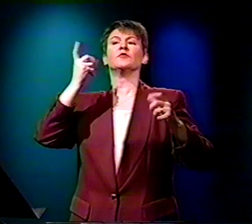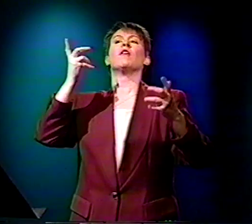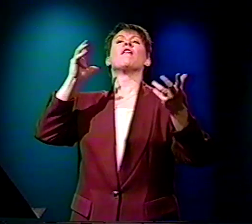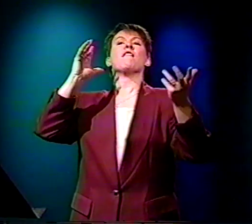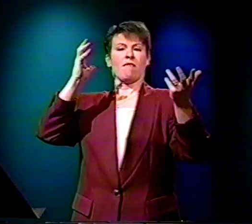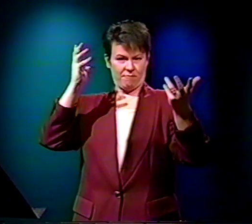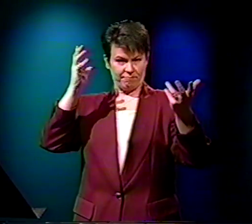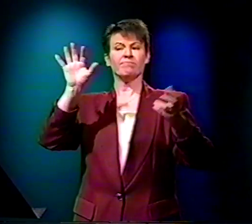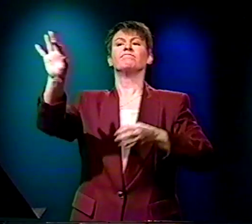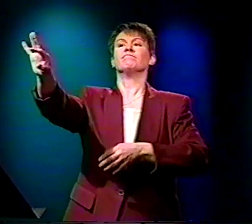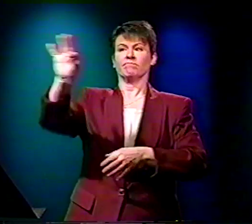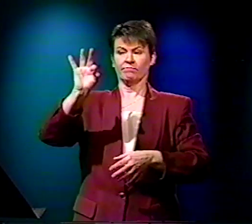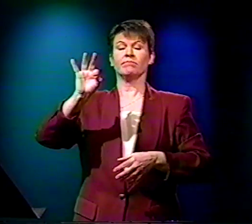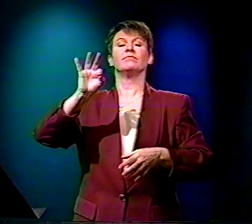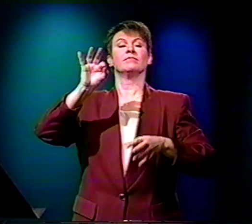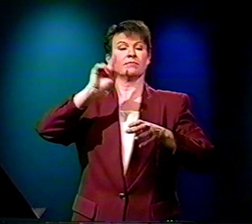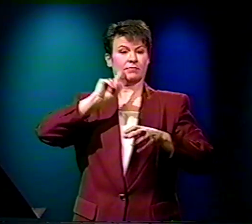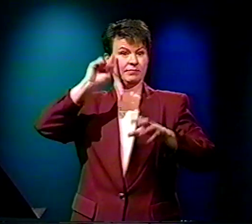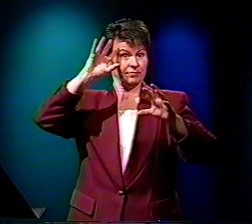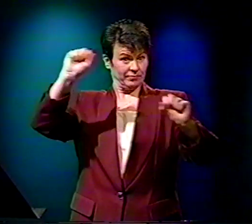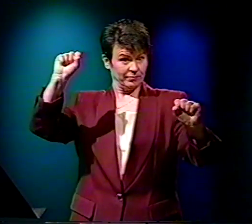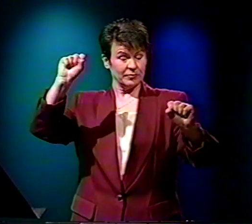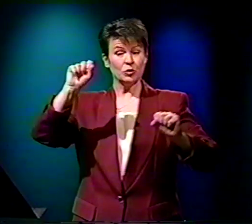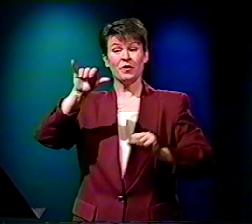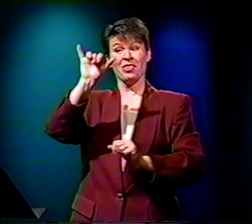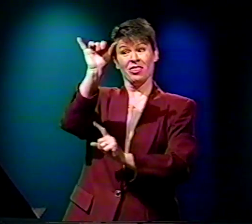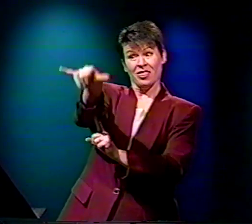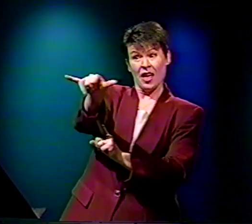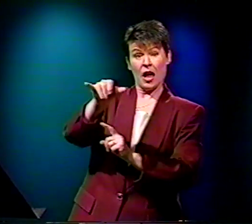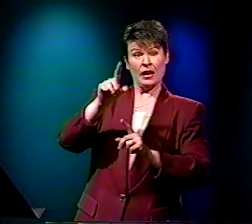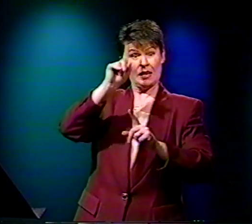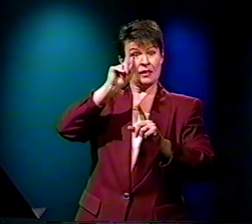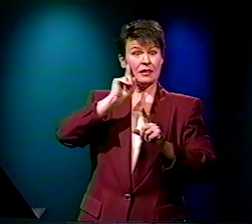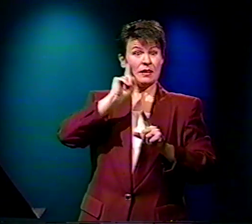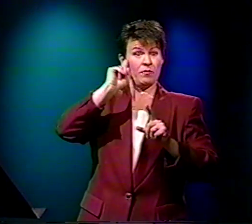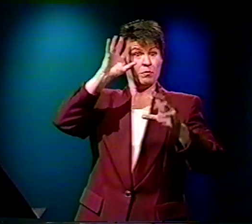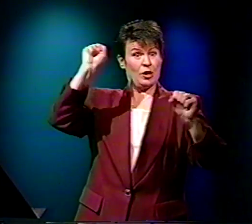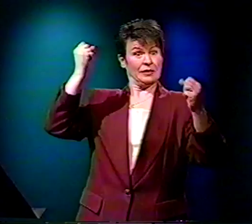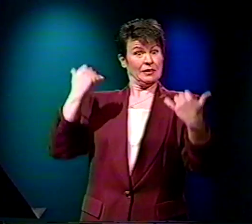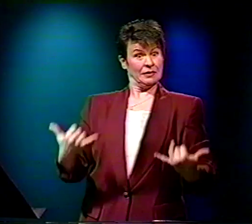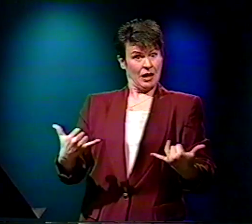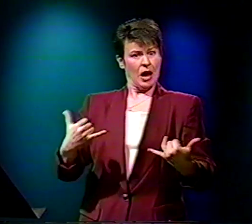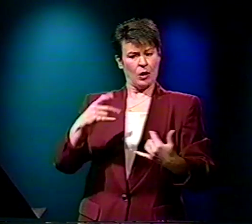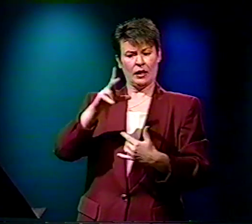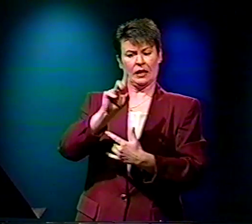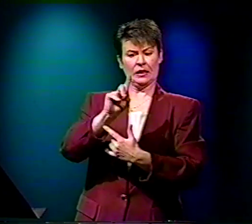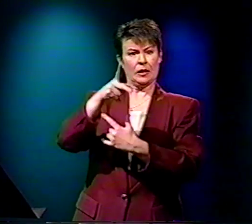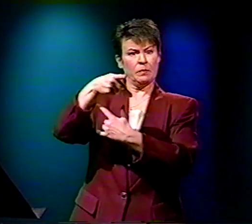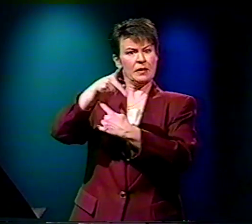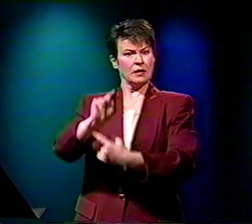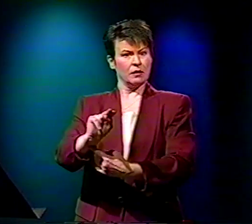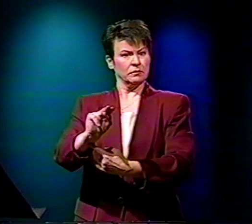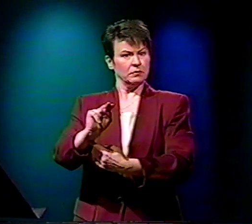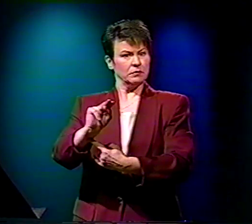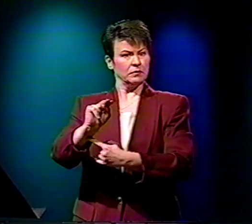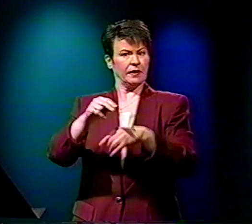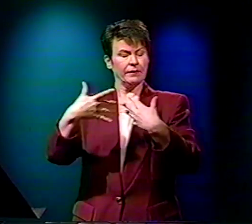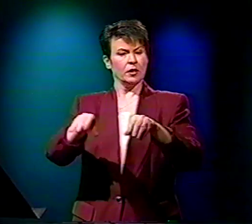took a stand and said, we must have a deaf president now. And they were able to make that change. And that Deaf President Now